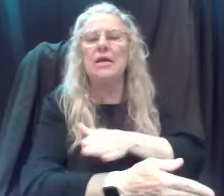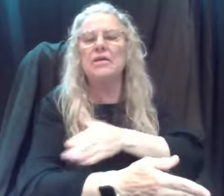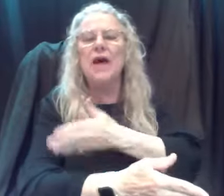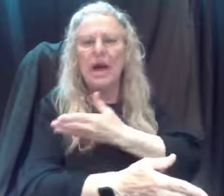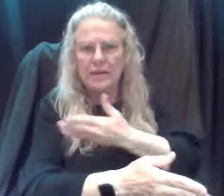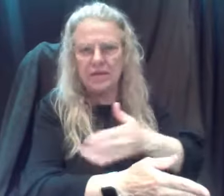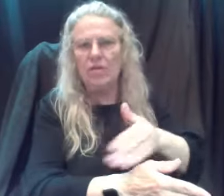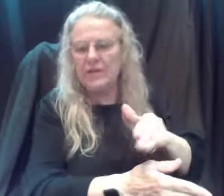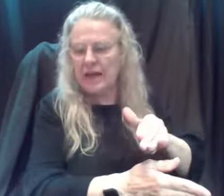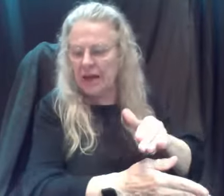ties it all together.